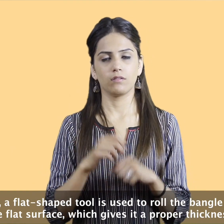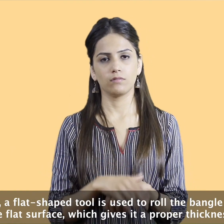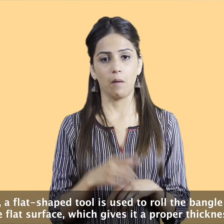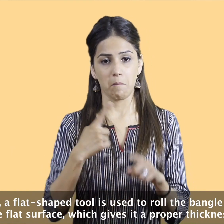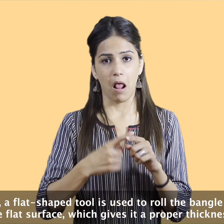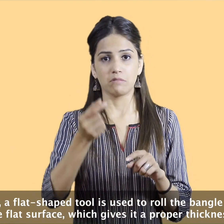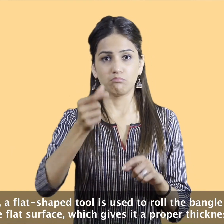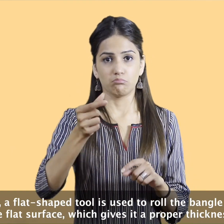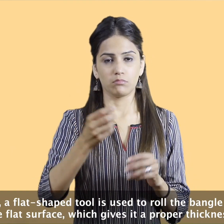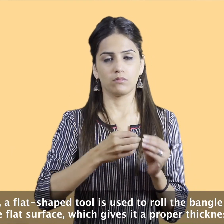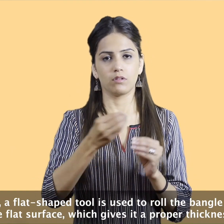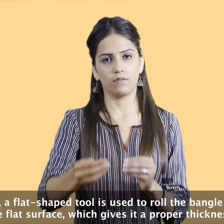proper thickness.